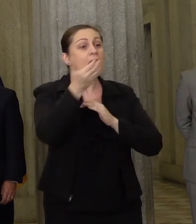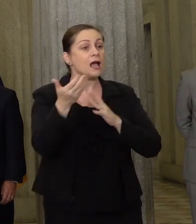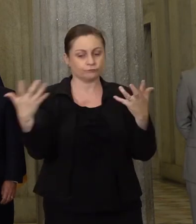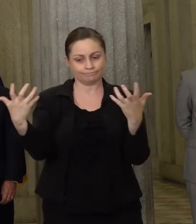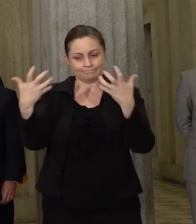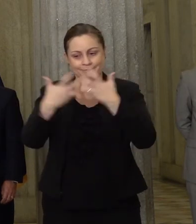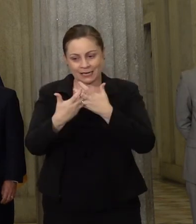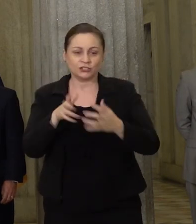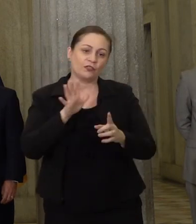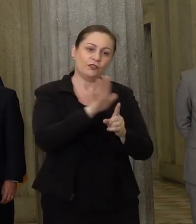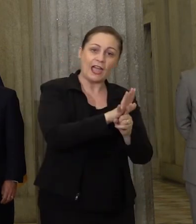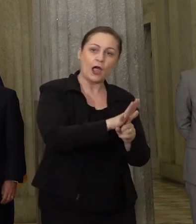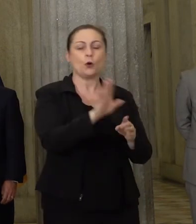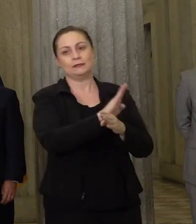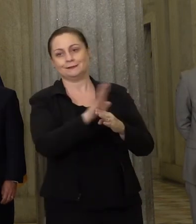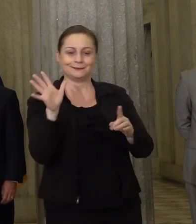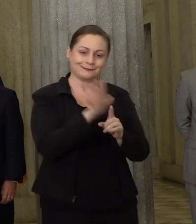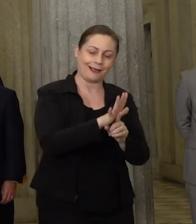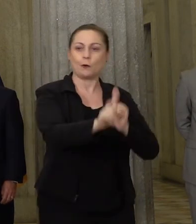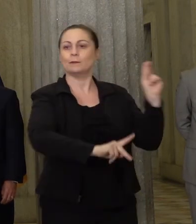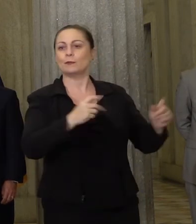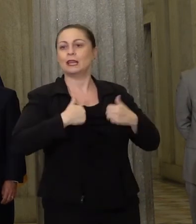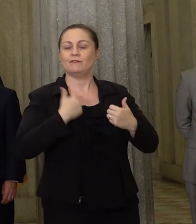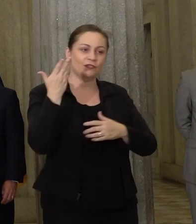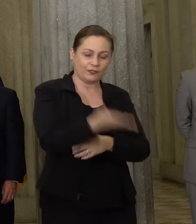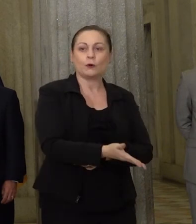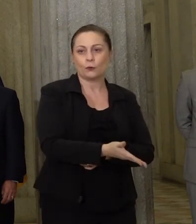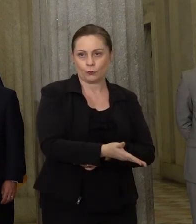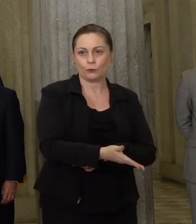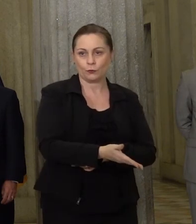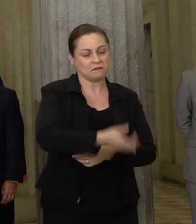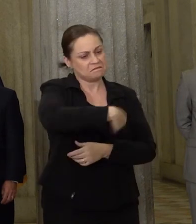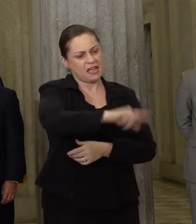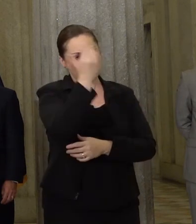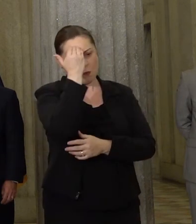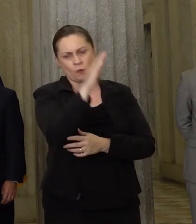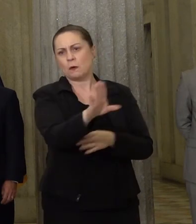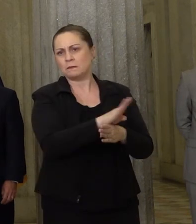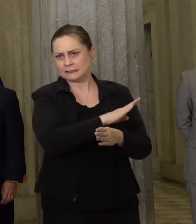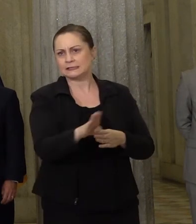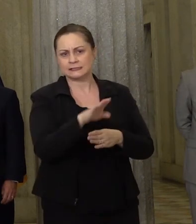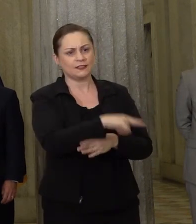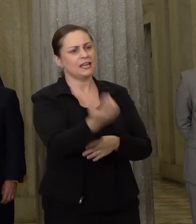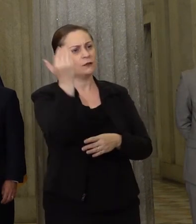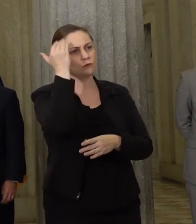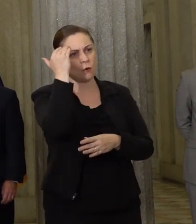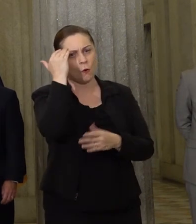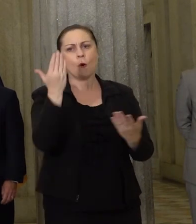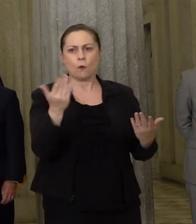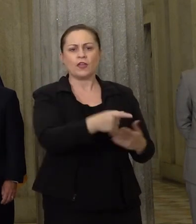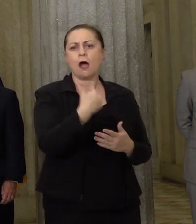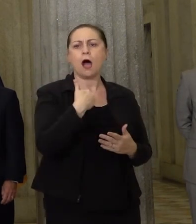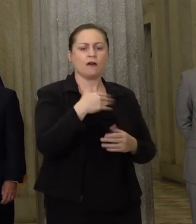their kinds of businesses and the people and clientele, and they know their businesses, and they also have law